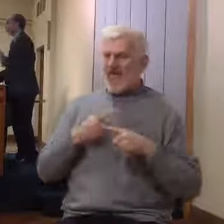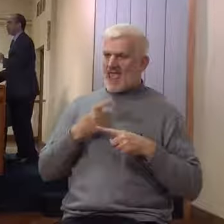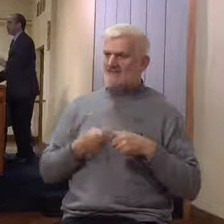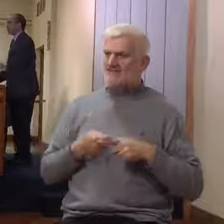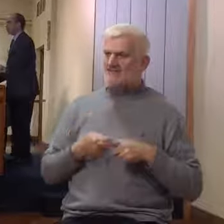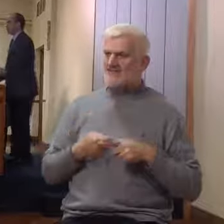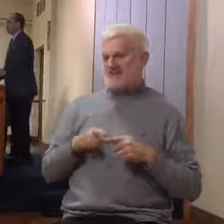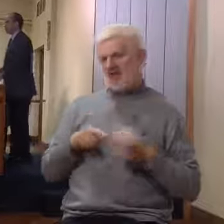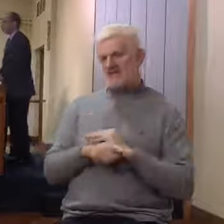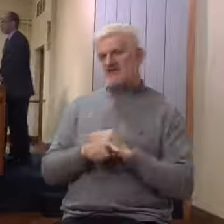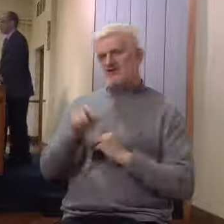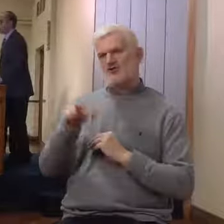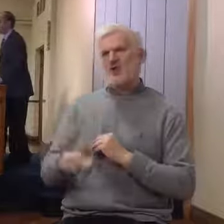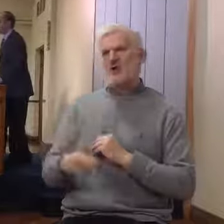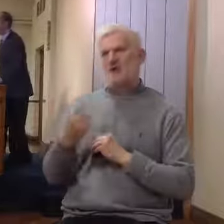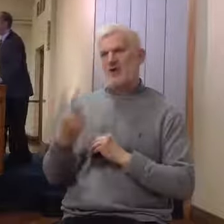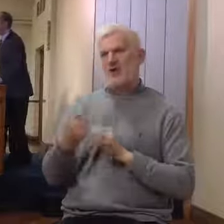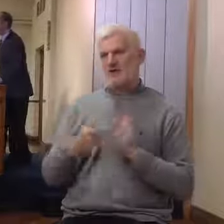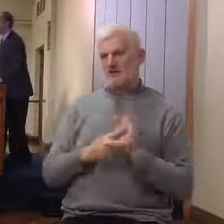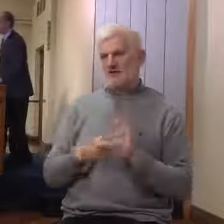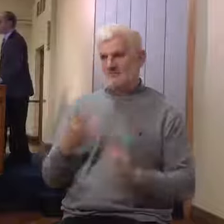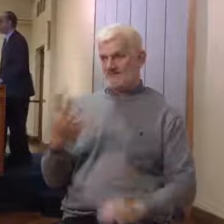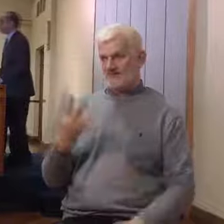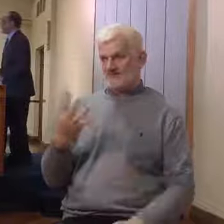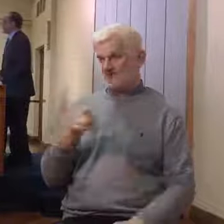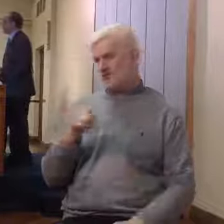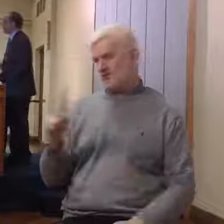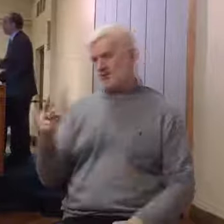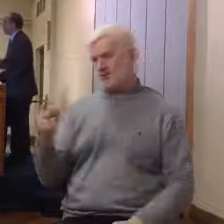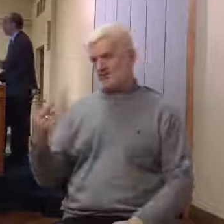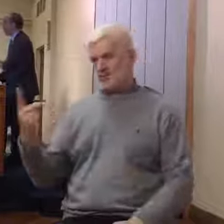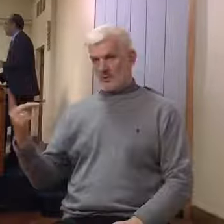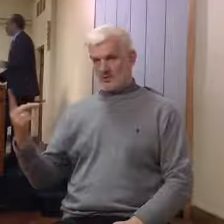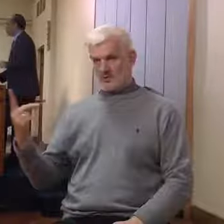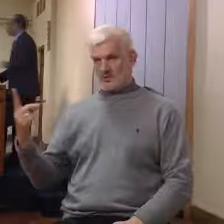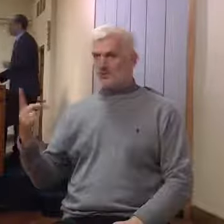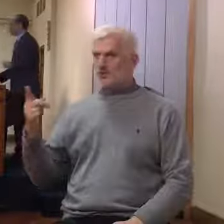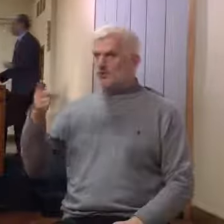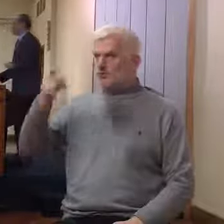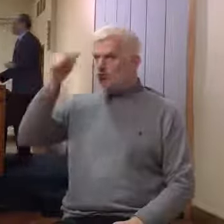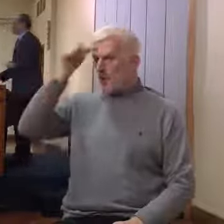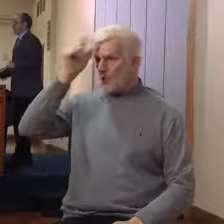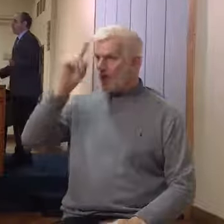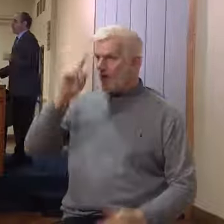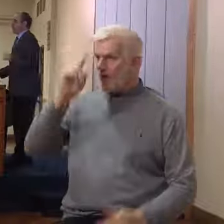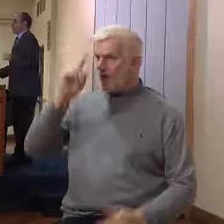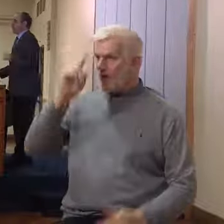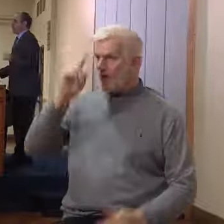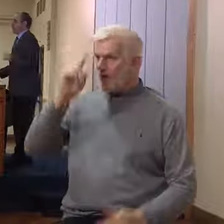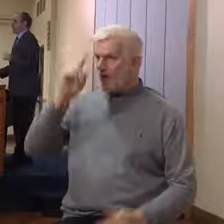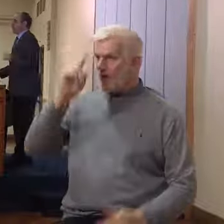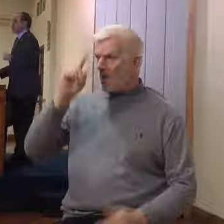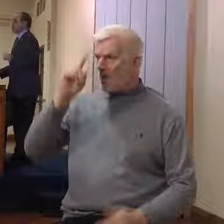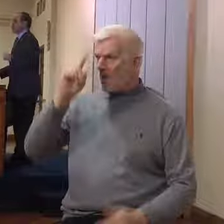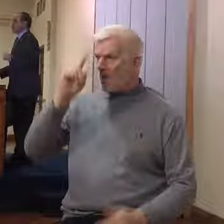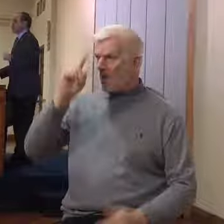turn there, but chapter 1, verse 15 to 21, you know what happened there, I'm sure.